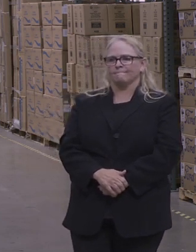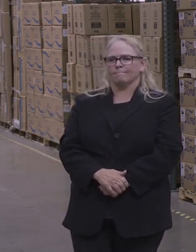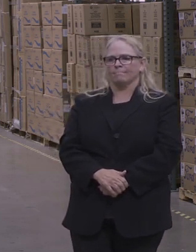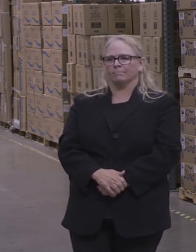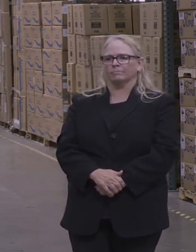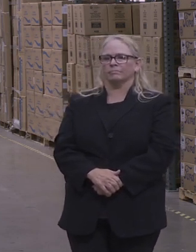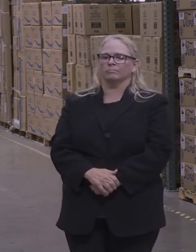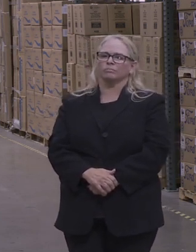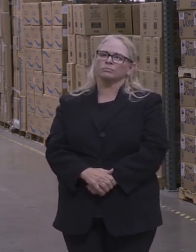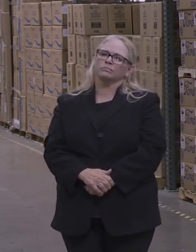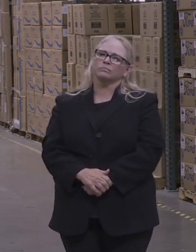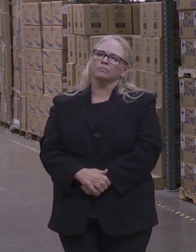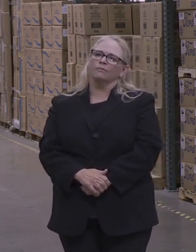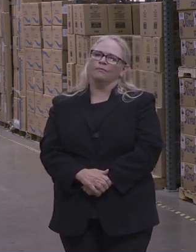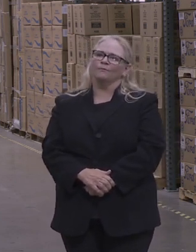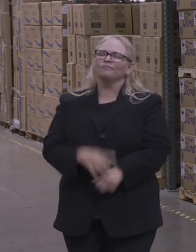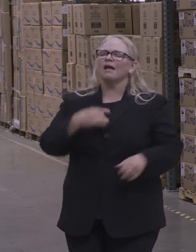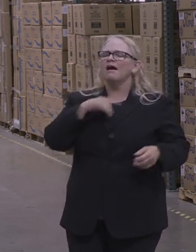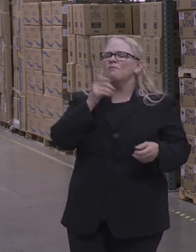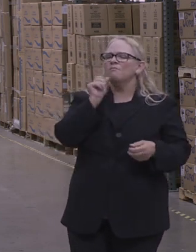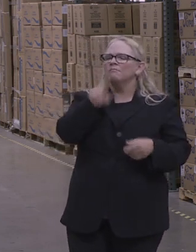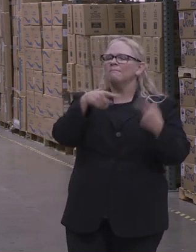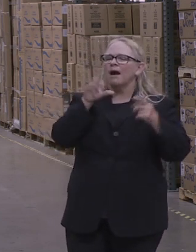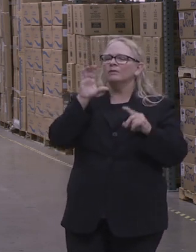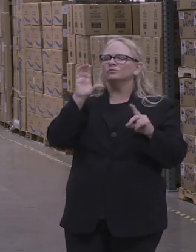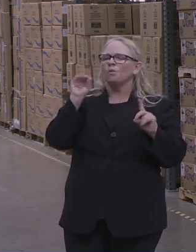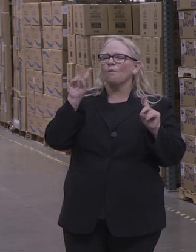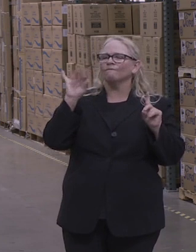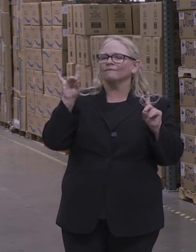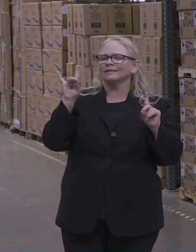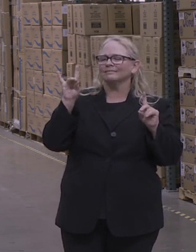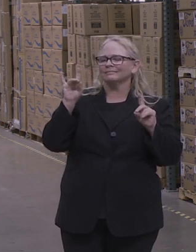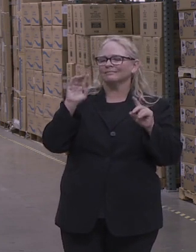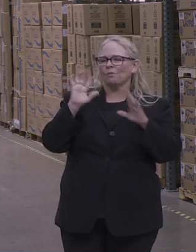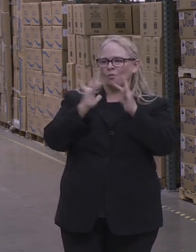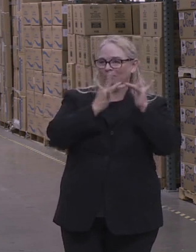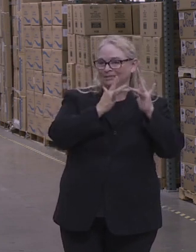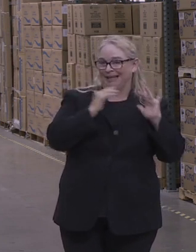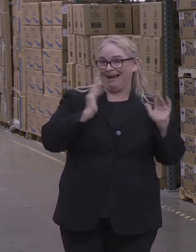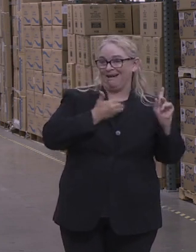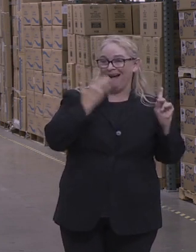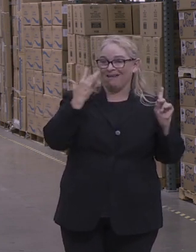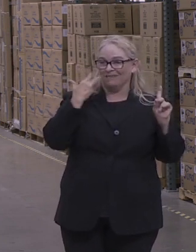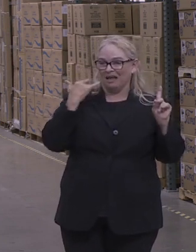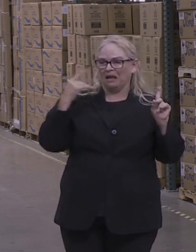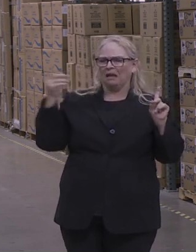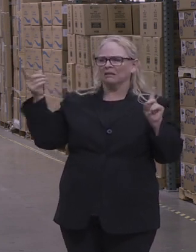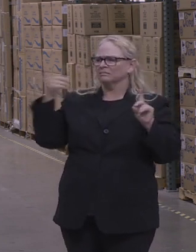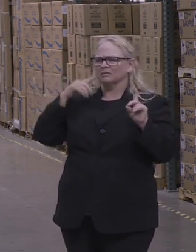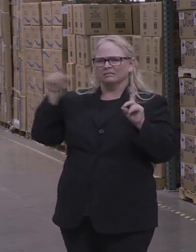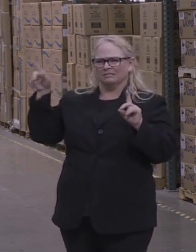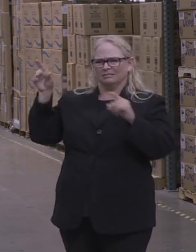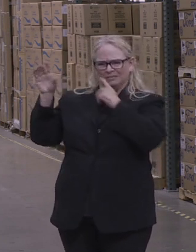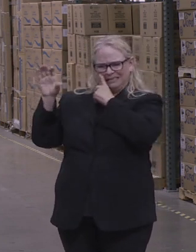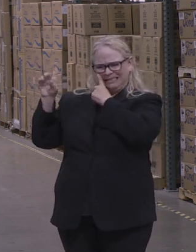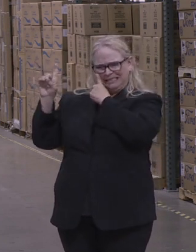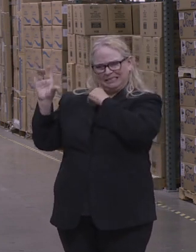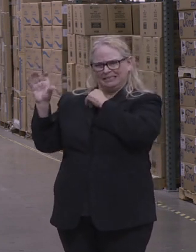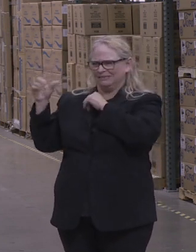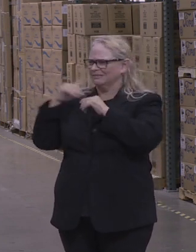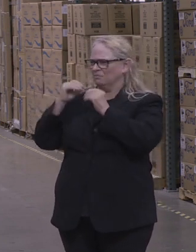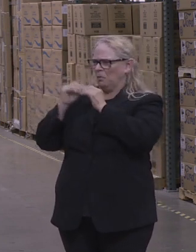ICU beds available, but the CDC's number suggests we have more than 12,000. You had also mentioned earlier this month the